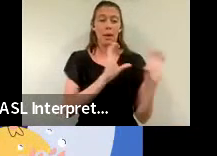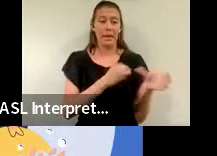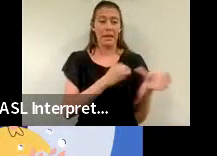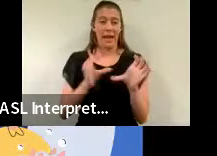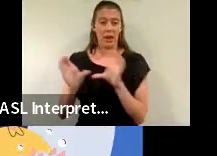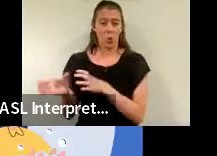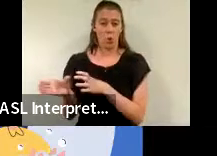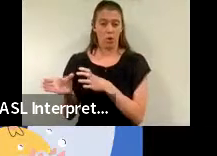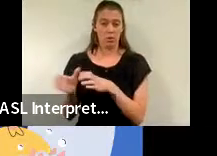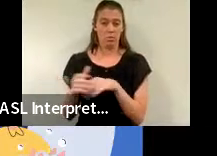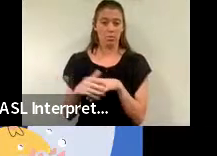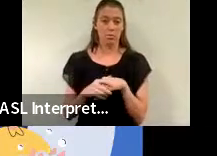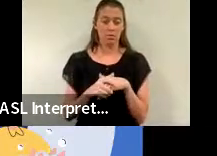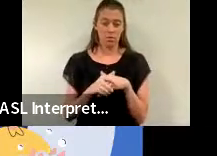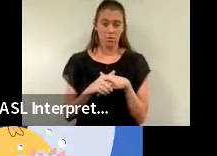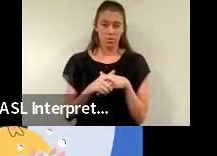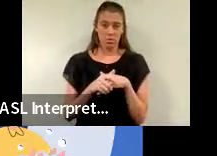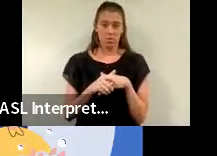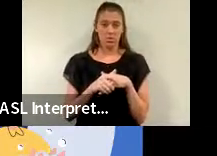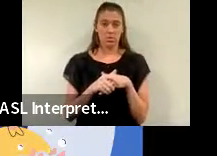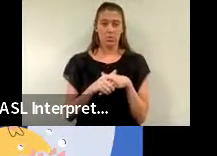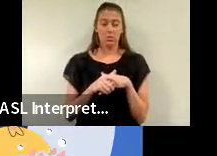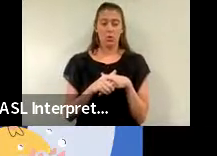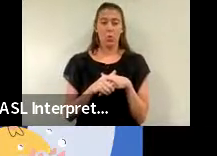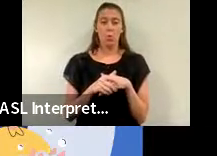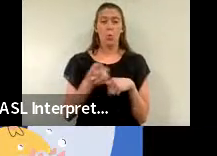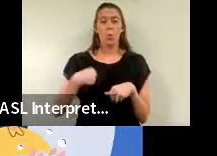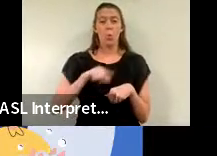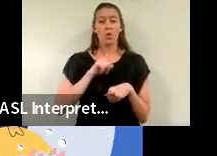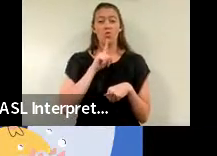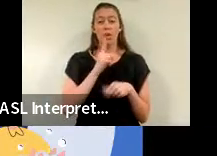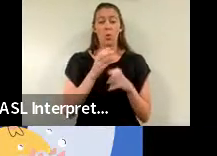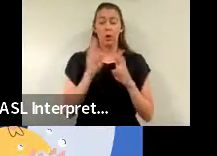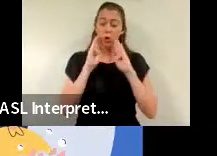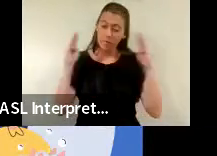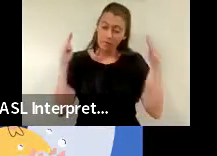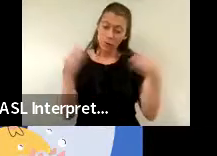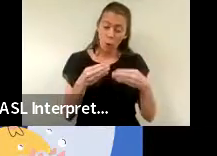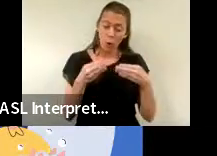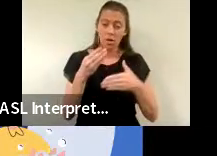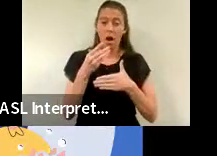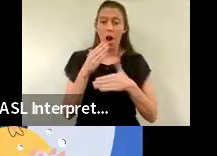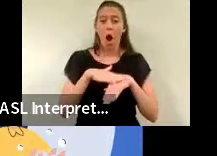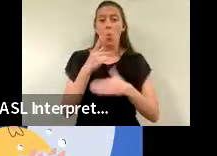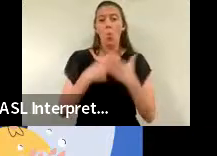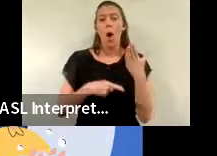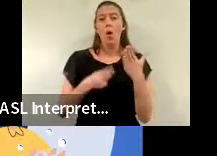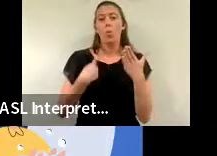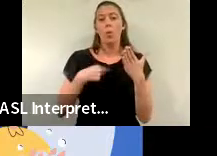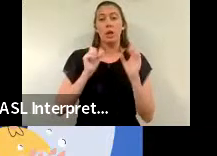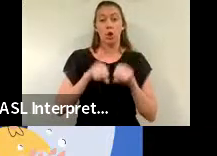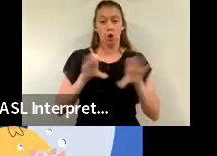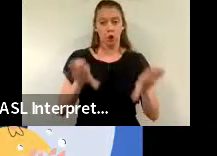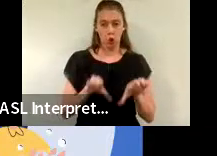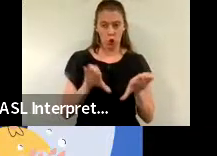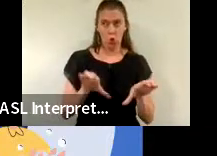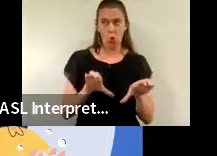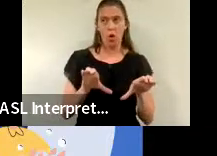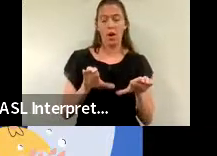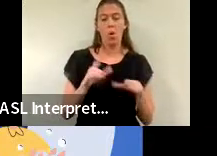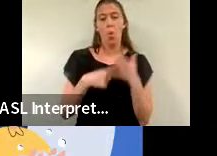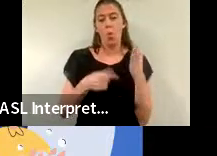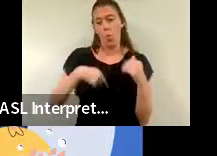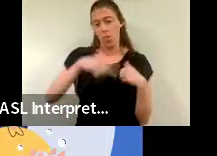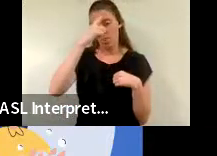told us. So we wanted to really hone in on the areas where we could do something about your feedback and your recommendations. So what